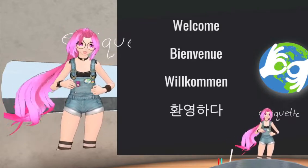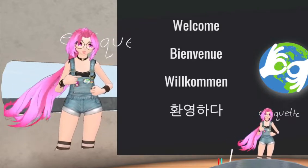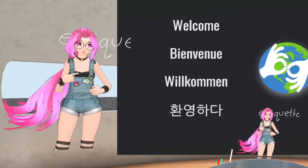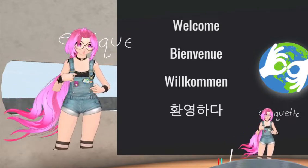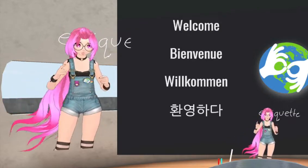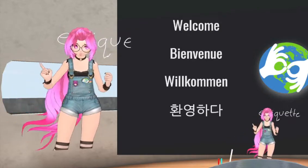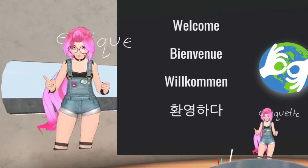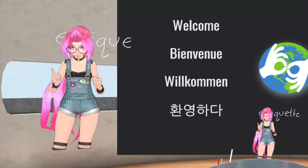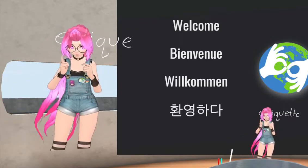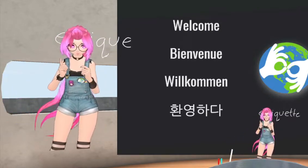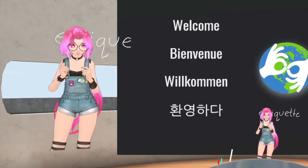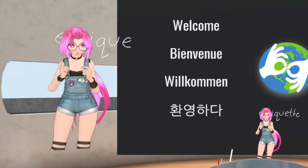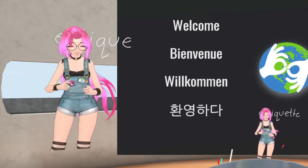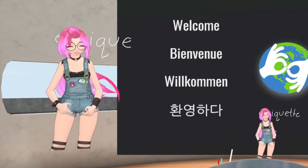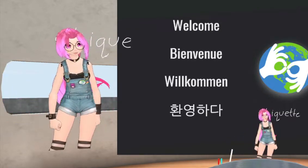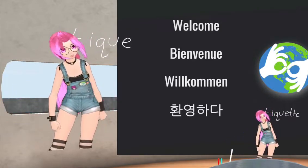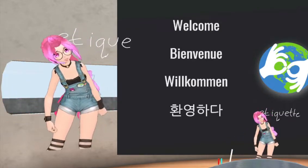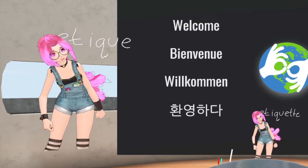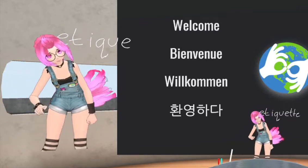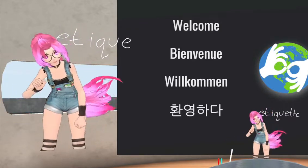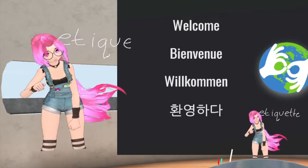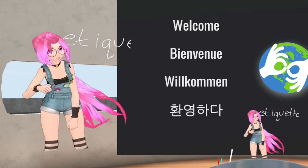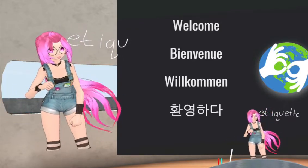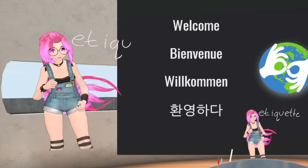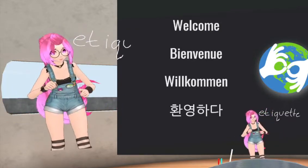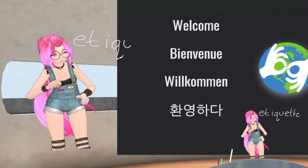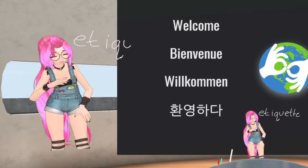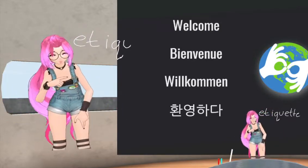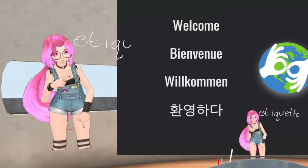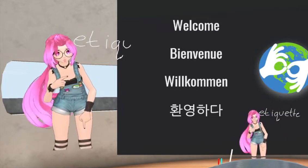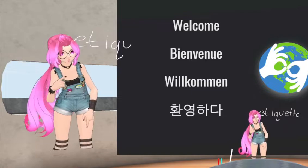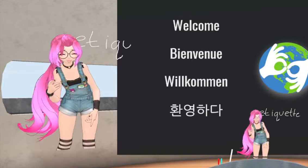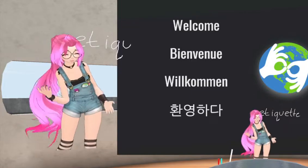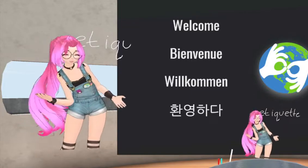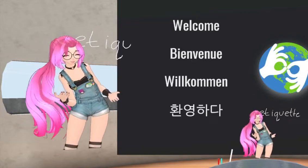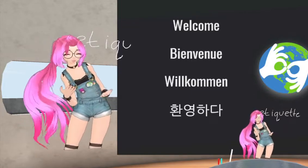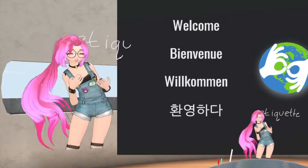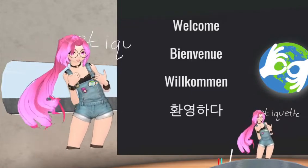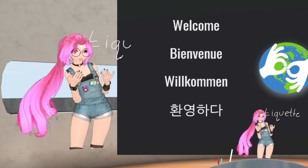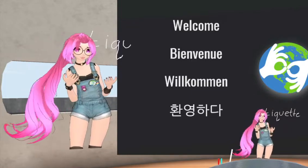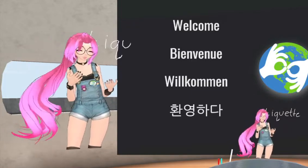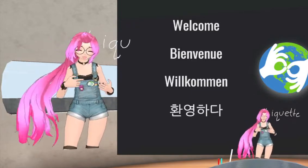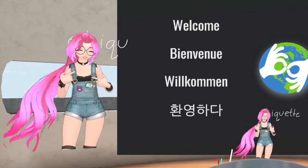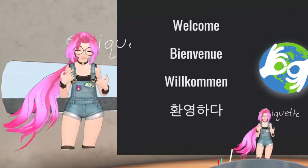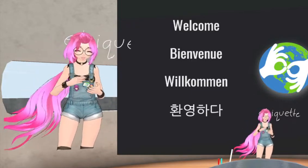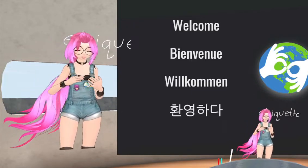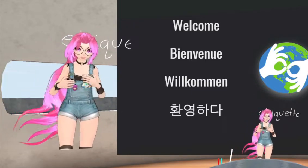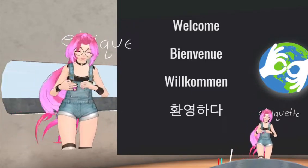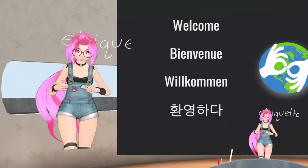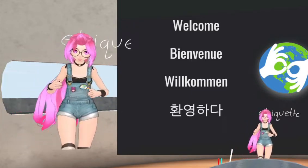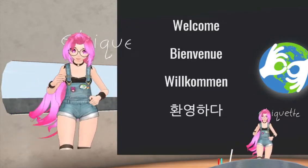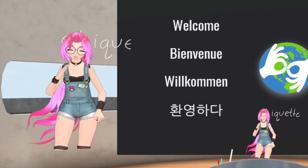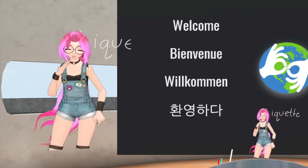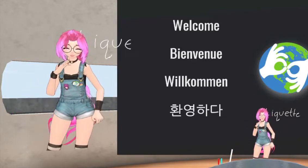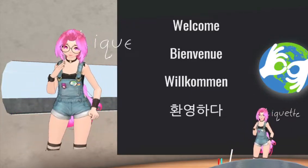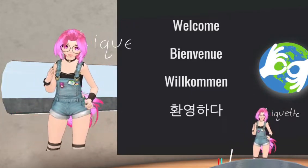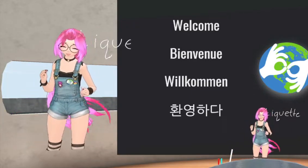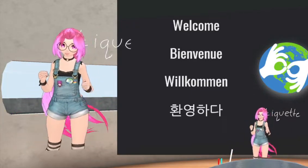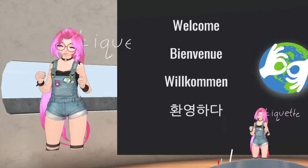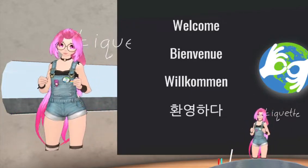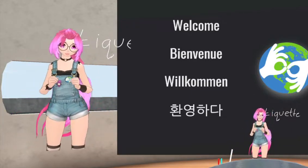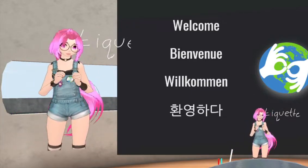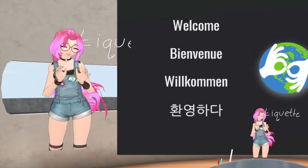me. Maybe you could say like, well, I'm really sorry you're going through that, or like, how can I help you feel better? But most of the time, we're never going